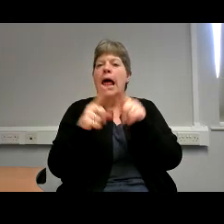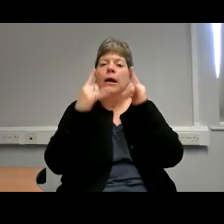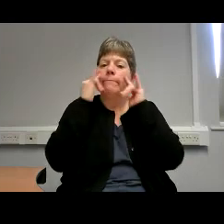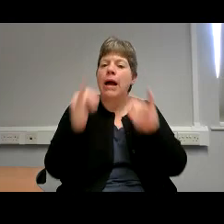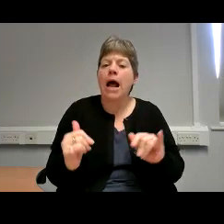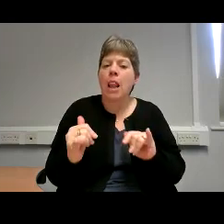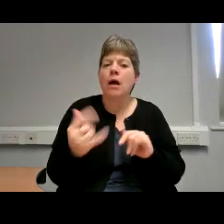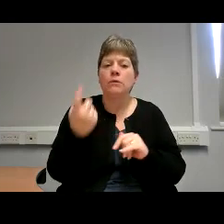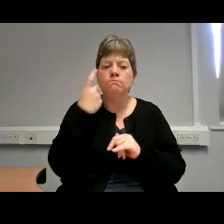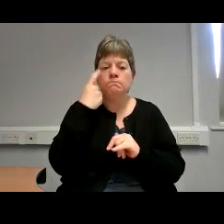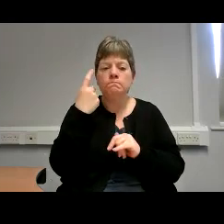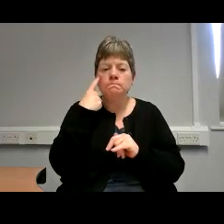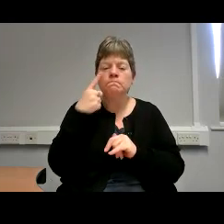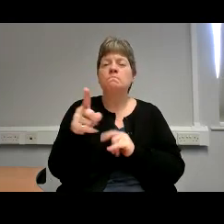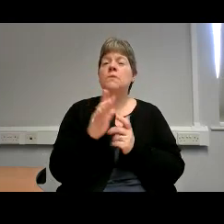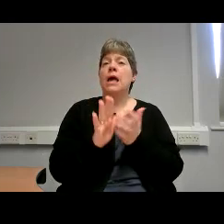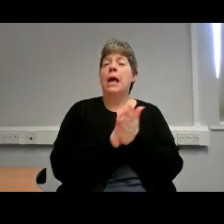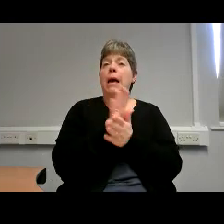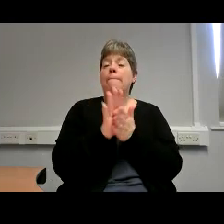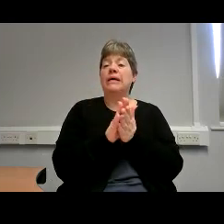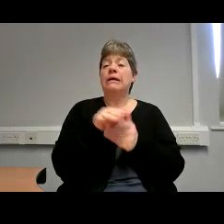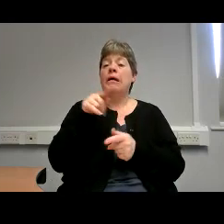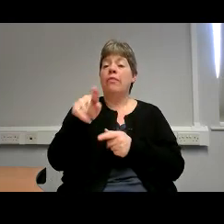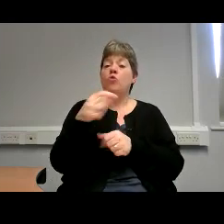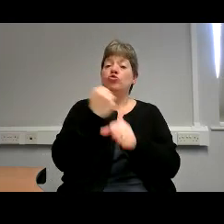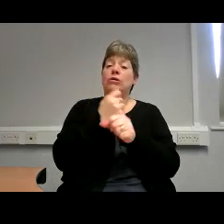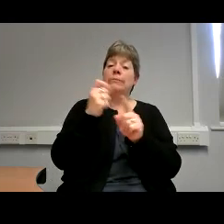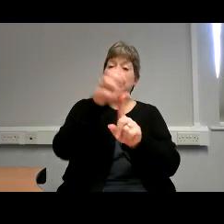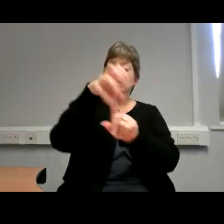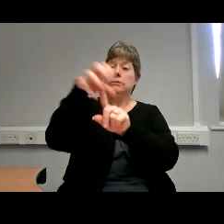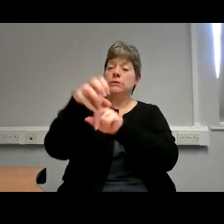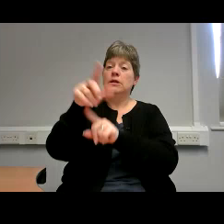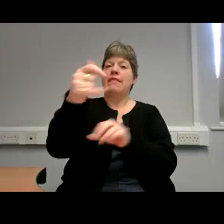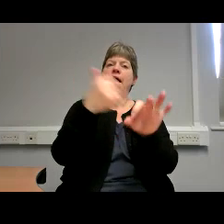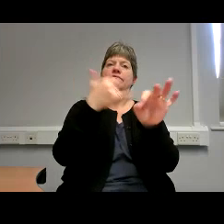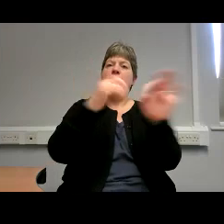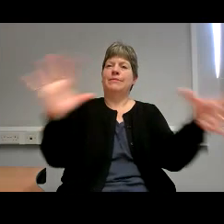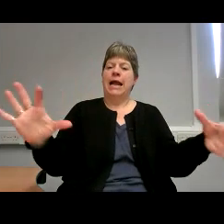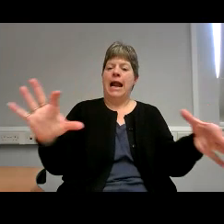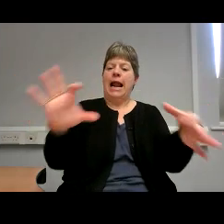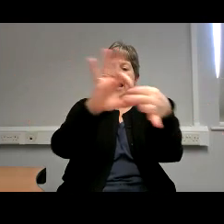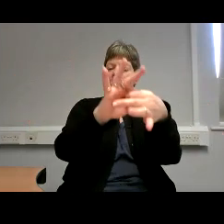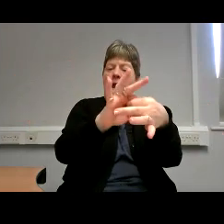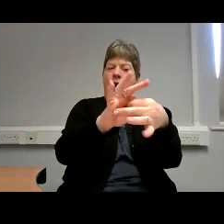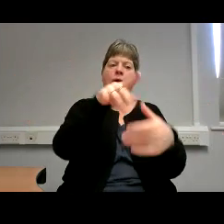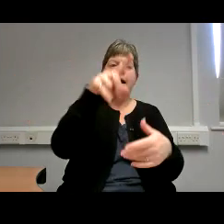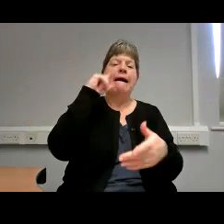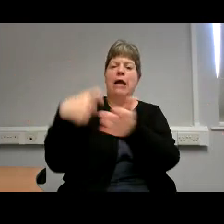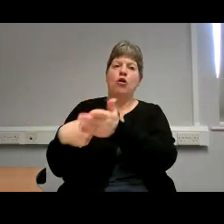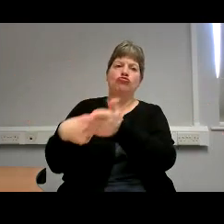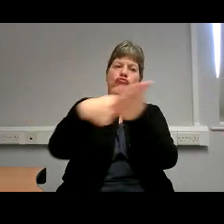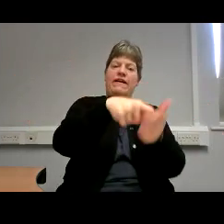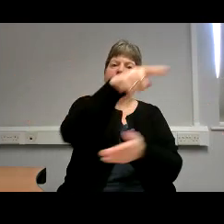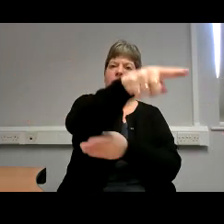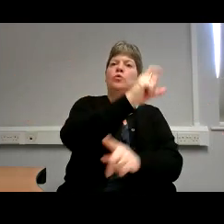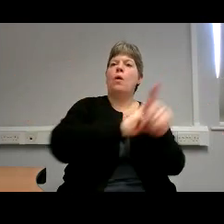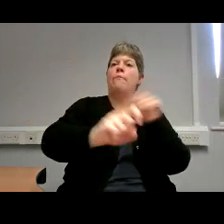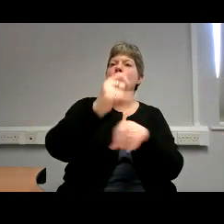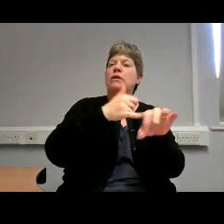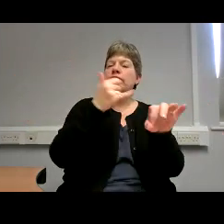And that means that those practices that the pharmacist is linked with can refer people to community pharmacy for